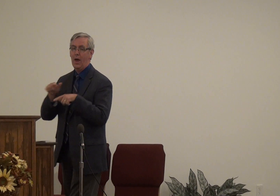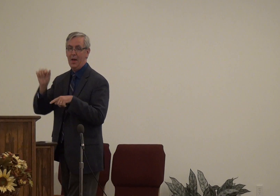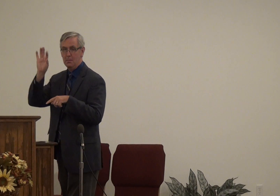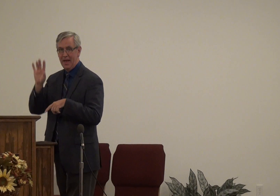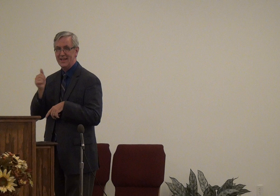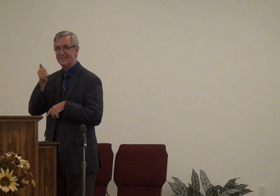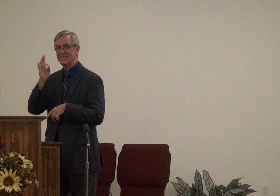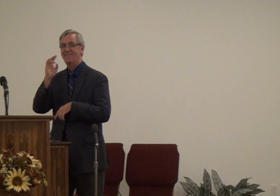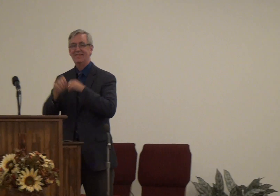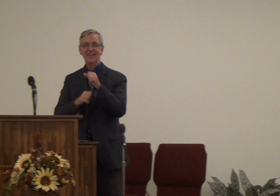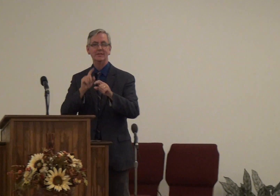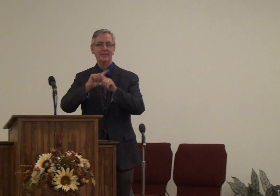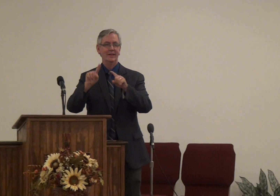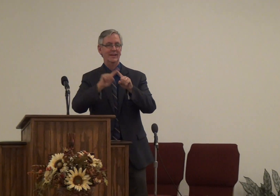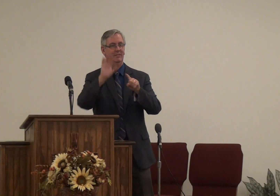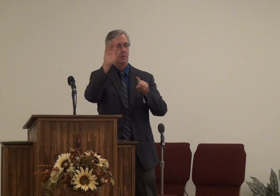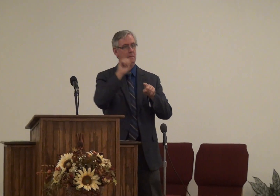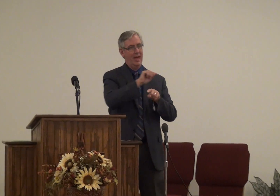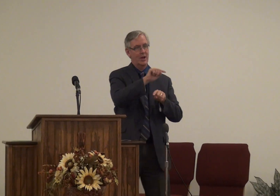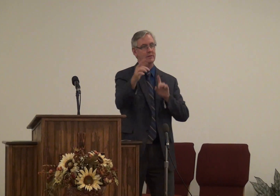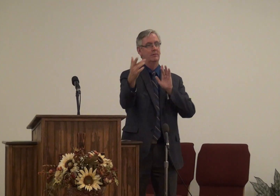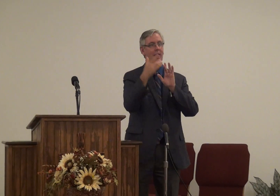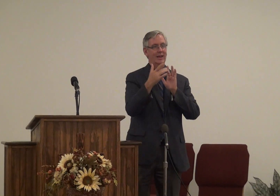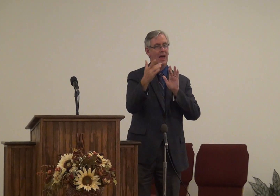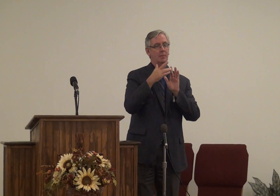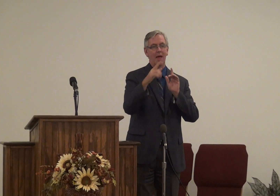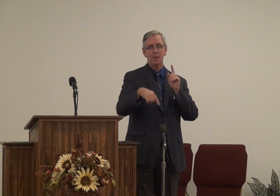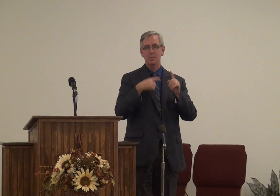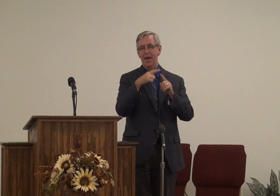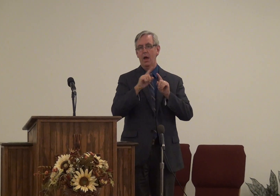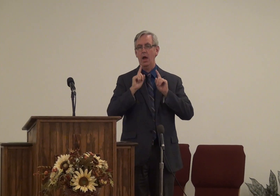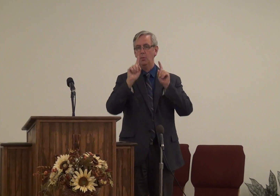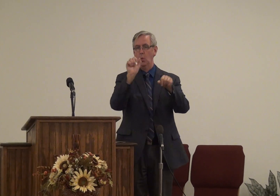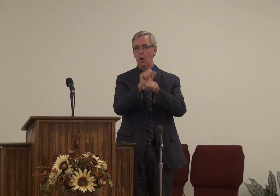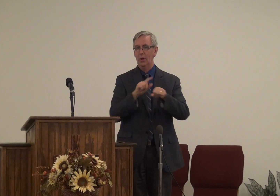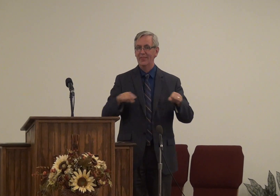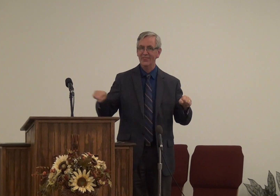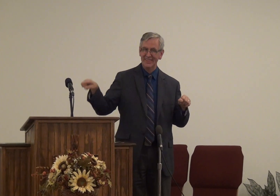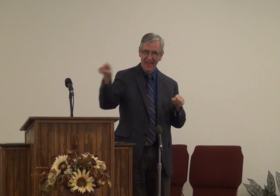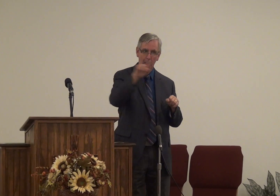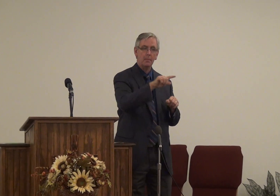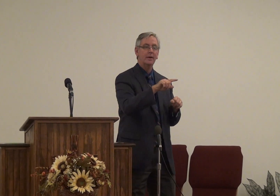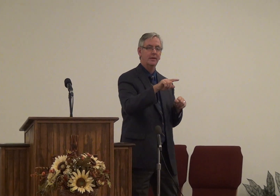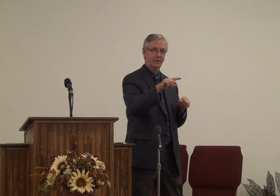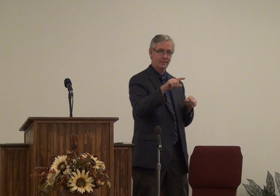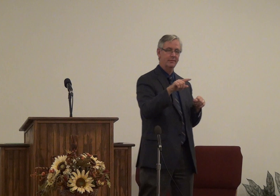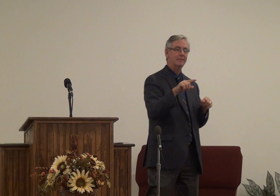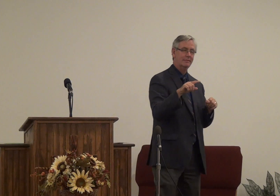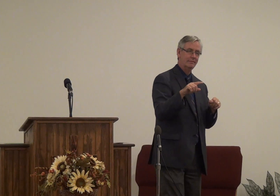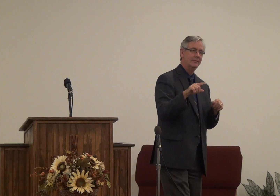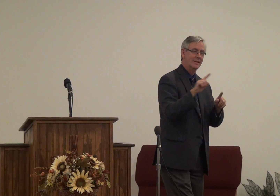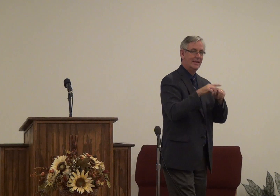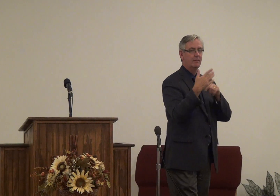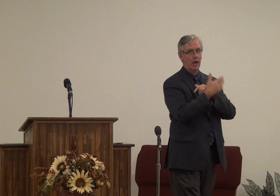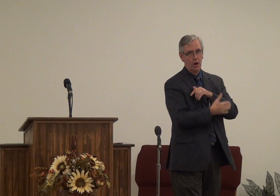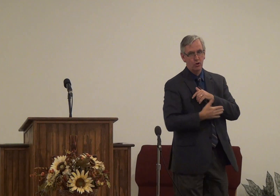17 years. While I pastored those years, multiple missionaries contacted me about coming and working with